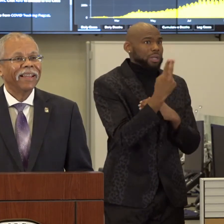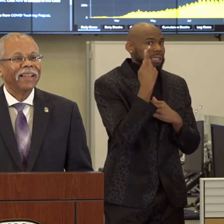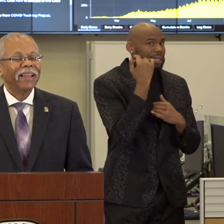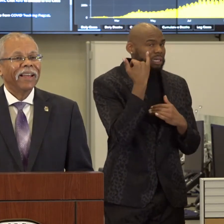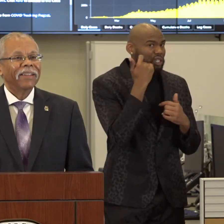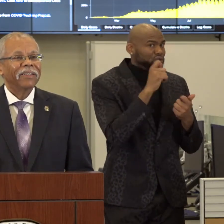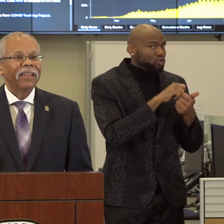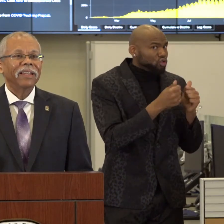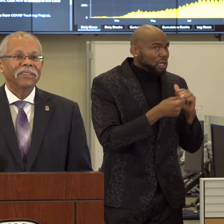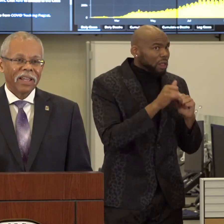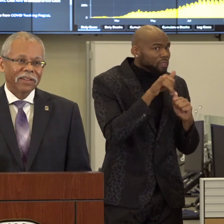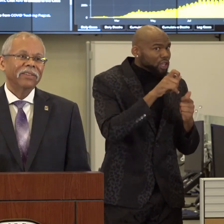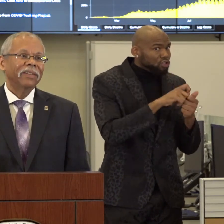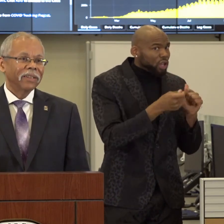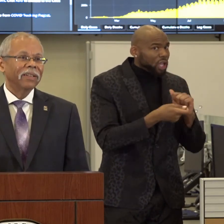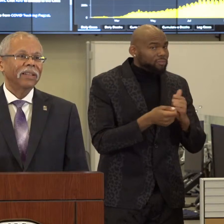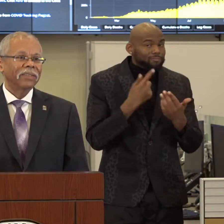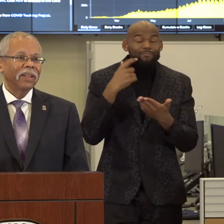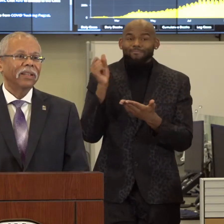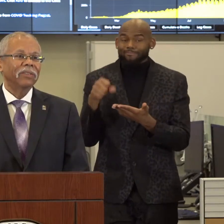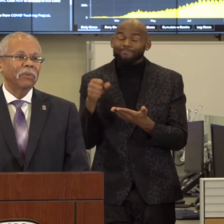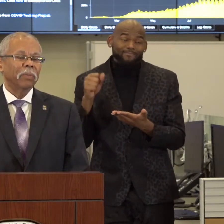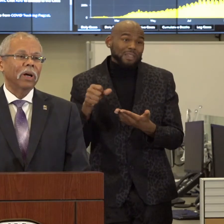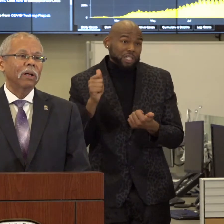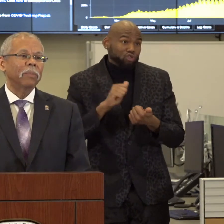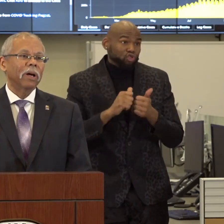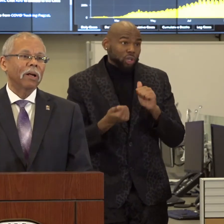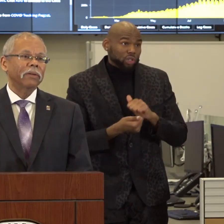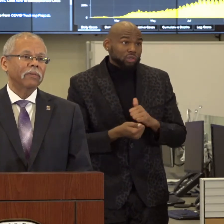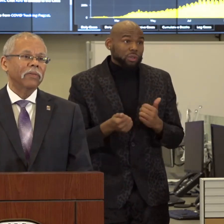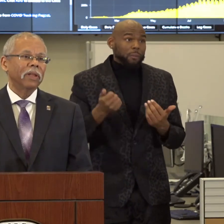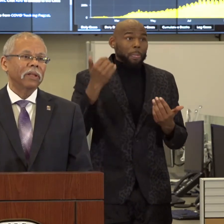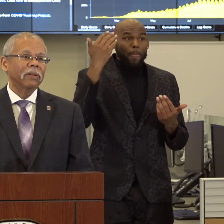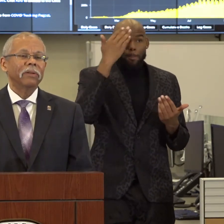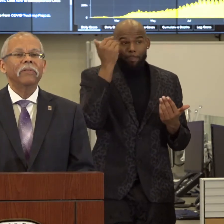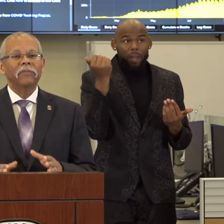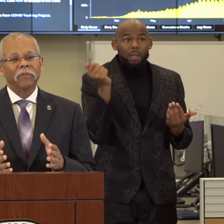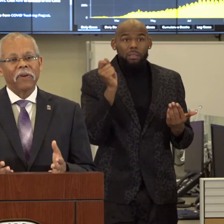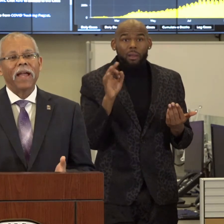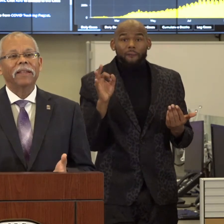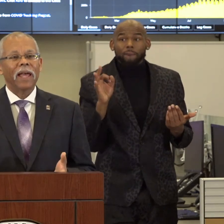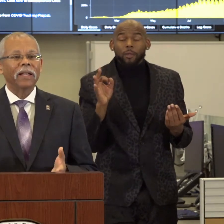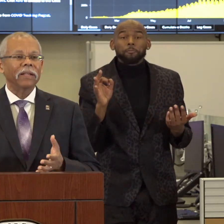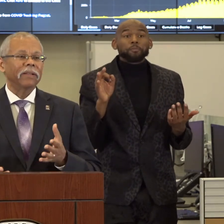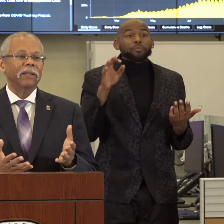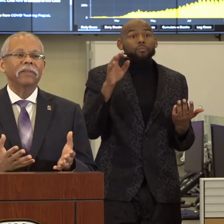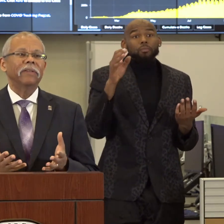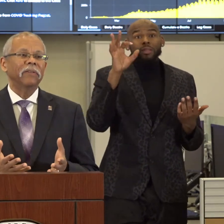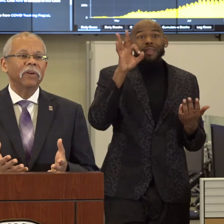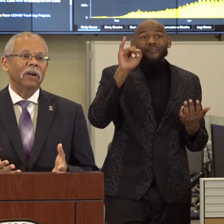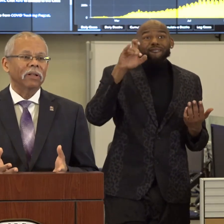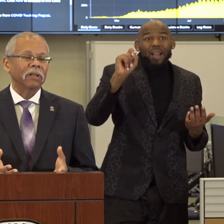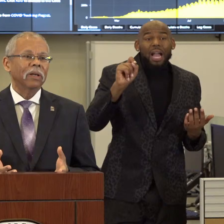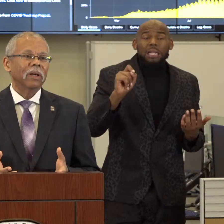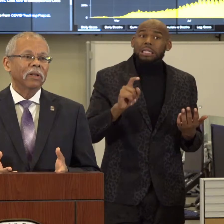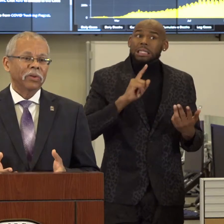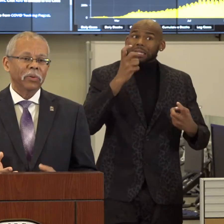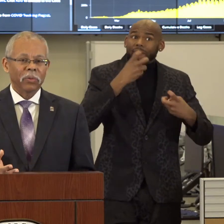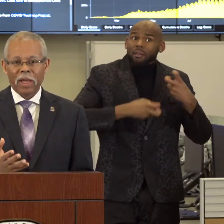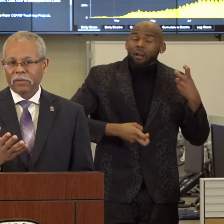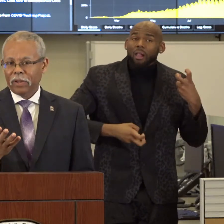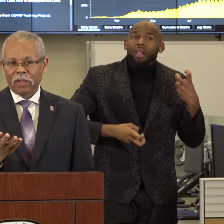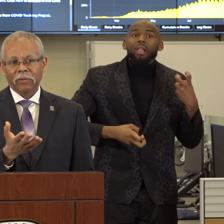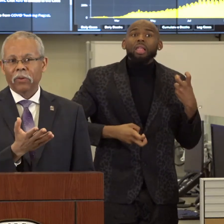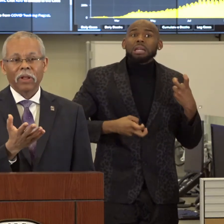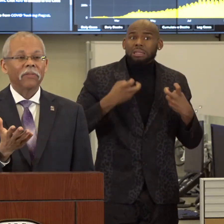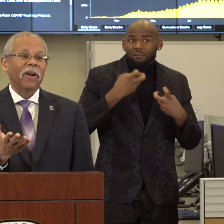that changed? It changed. It changed because of the fact that it's difficult